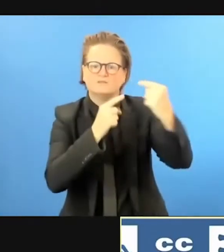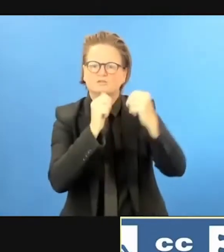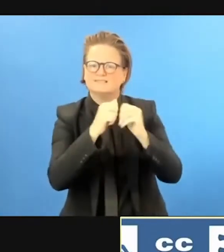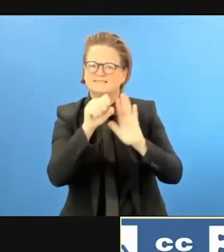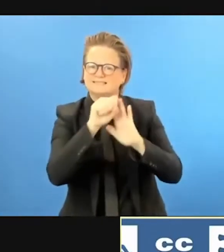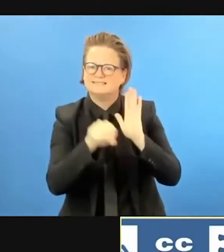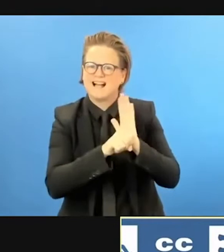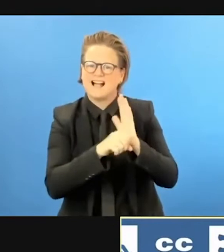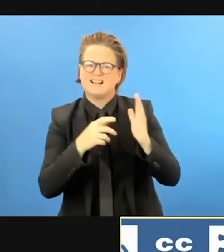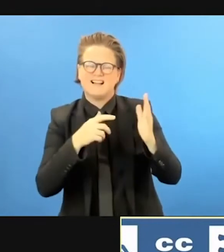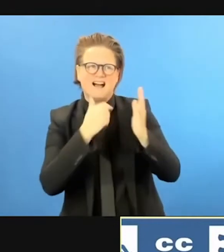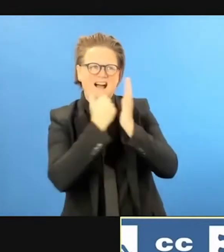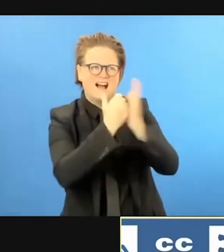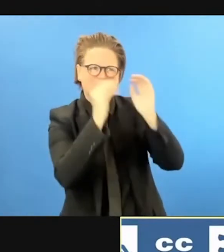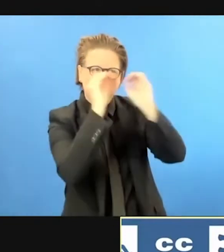importance of